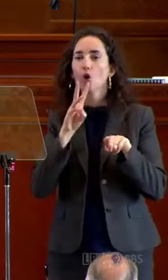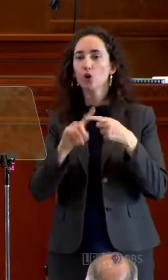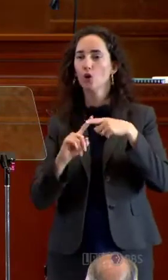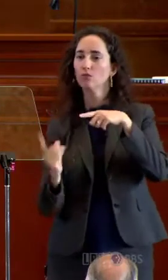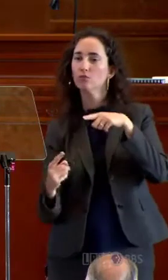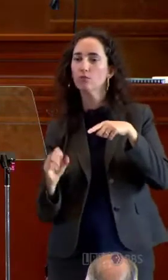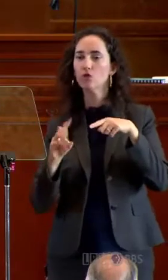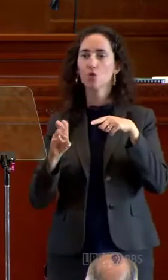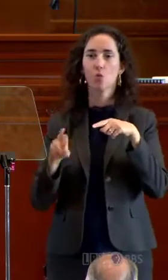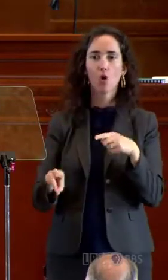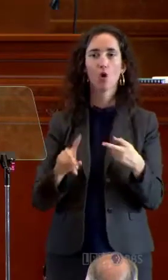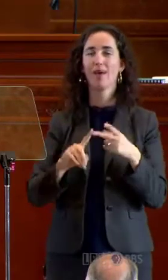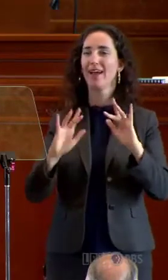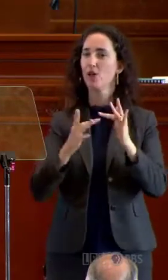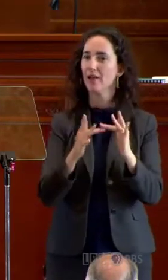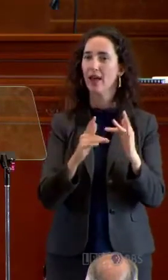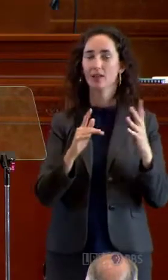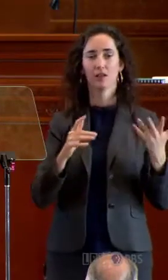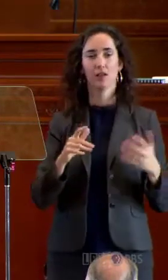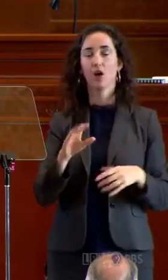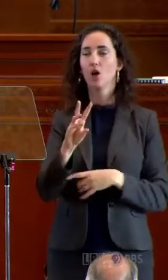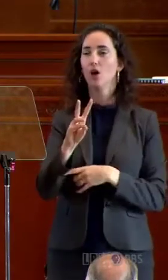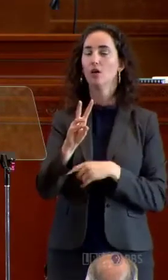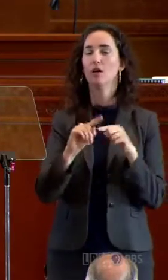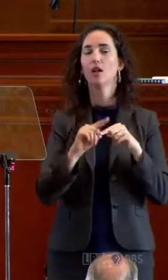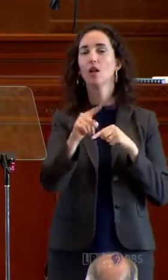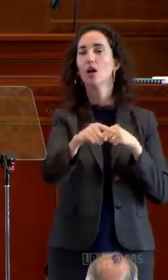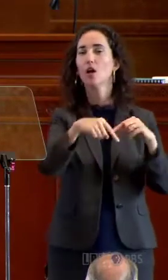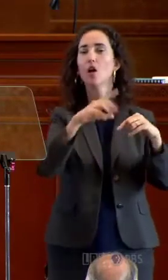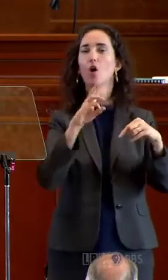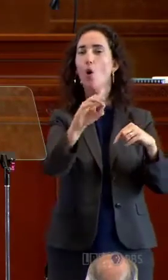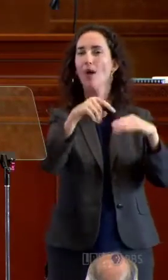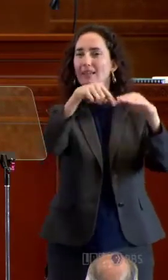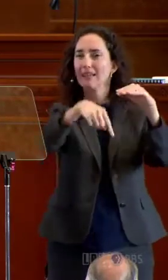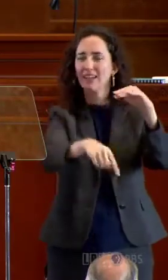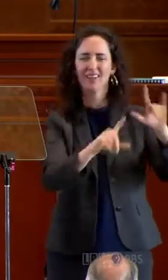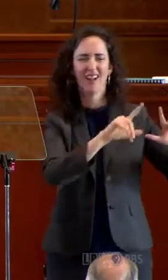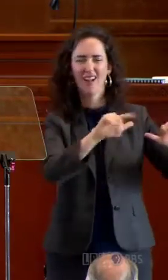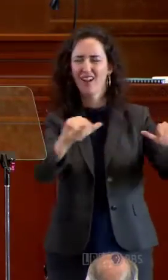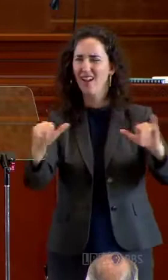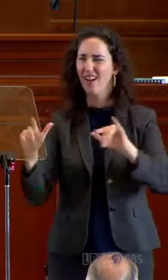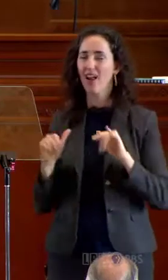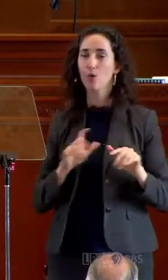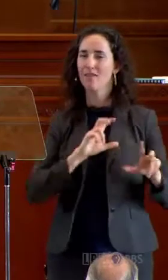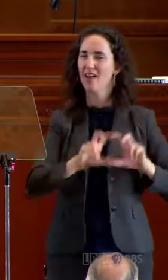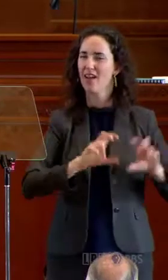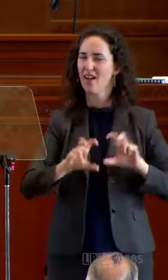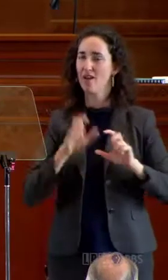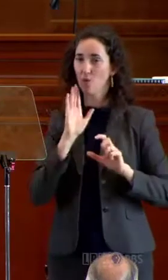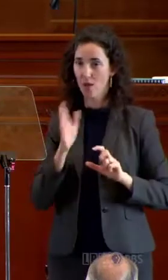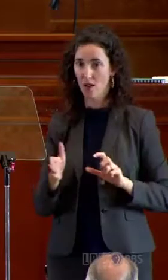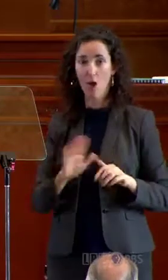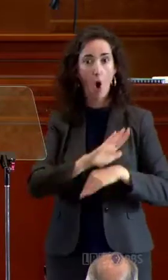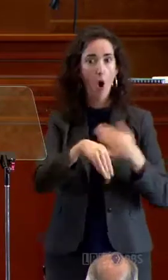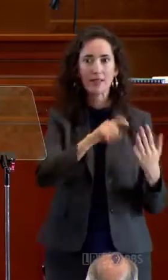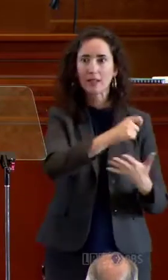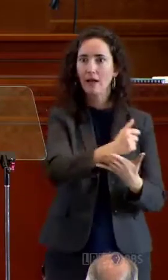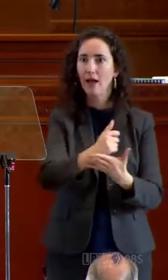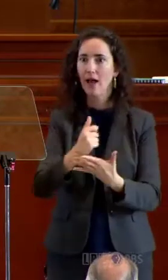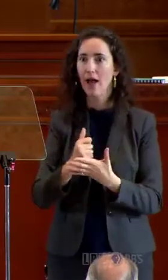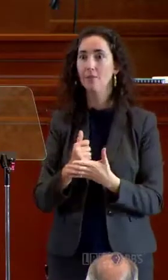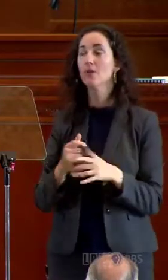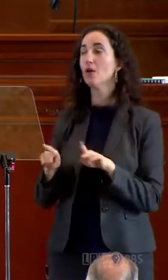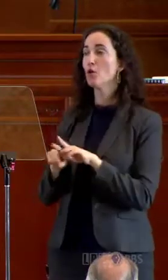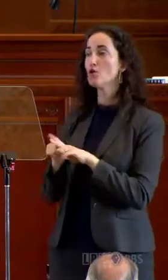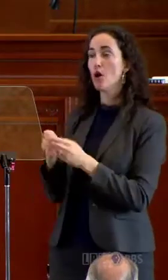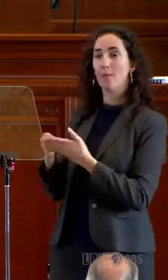orphan wells, broadband, and so much more. And they all need our attention. And with the funds from the Infrastructure Investment and Jobs